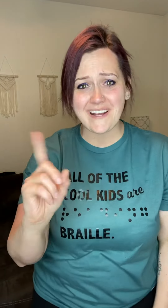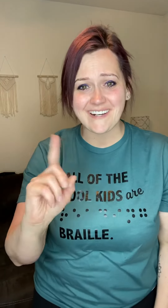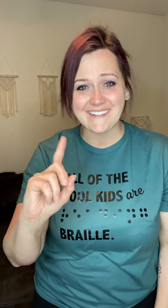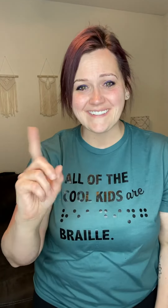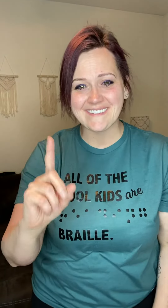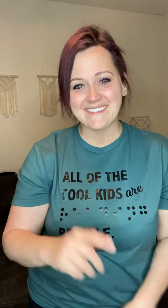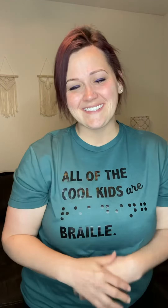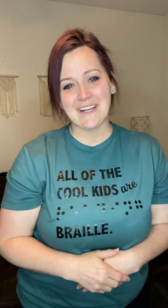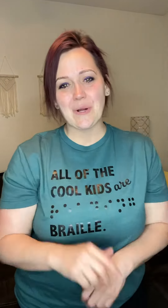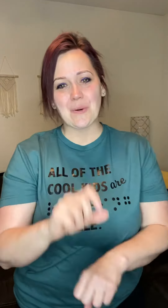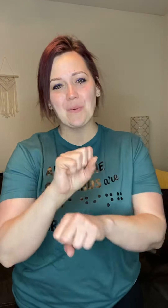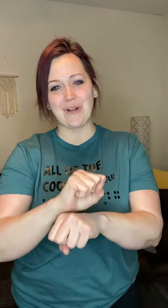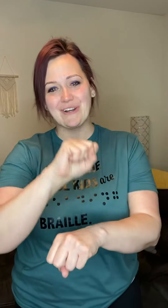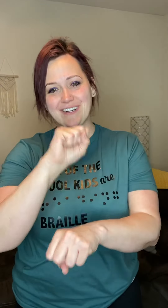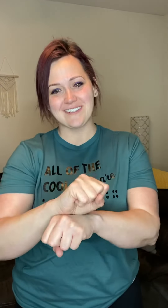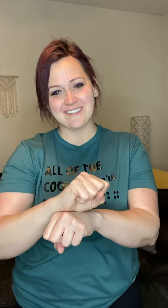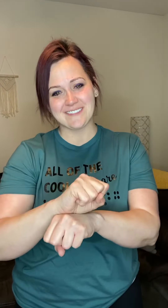where? Work.